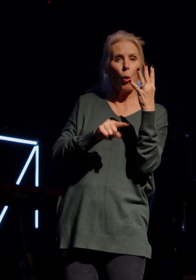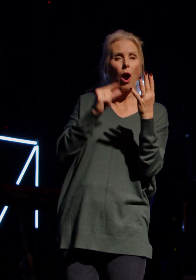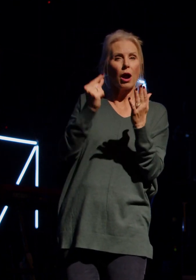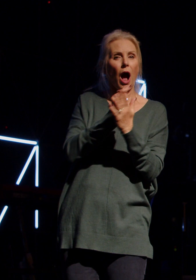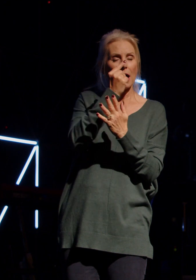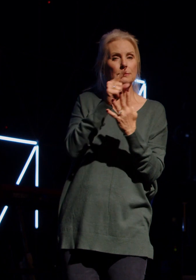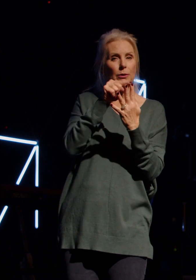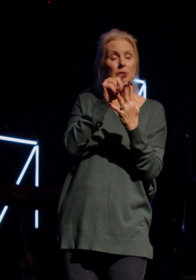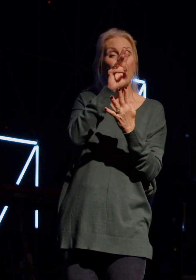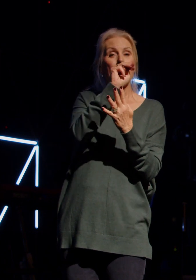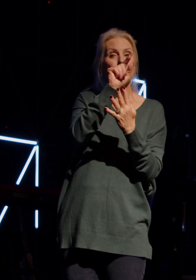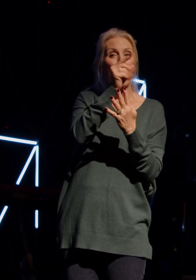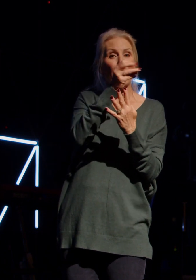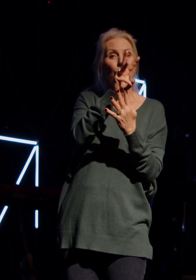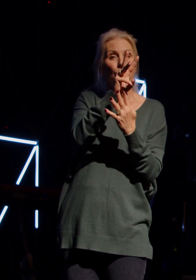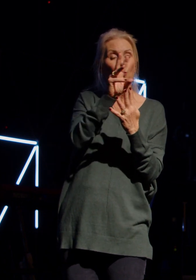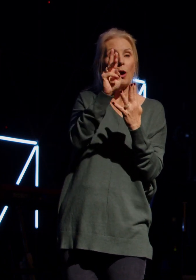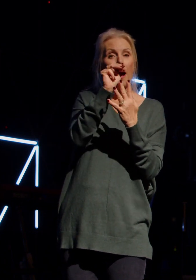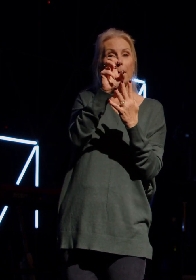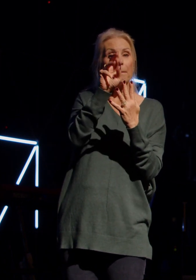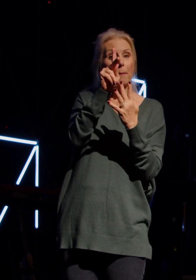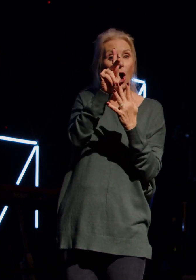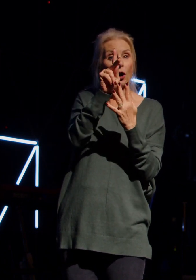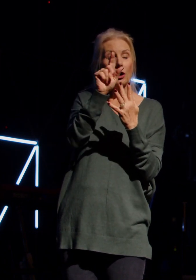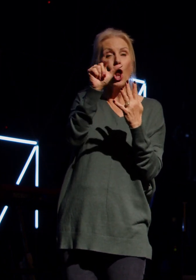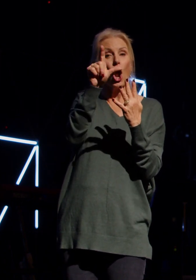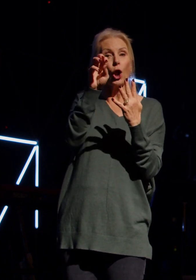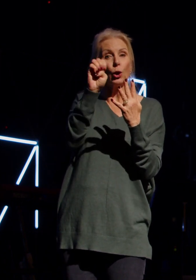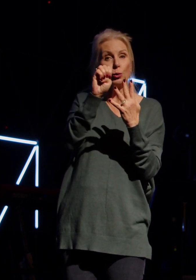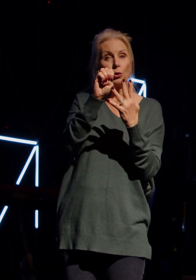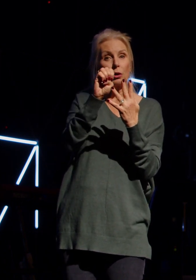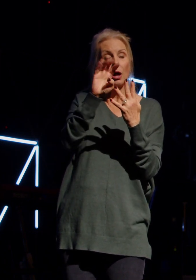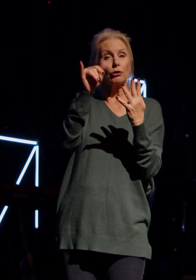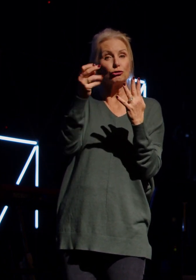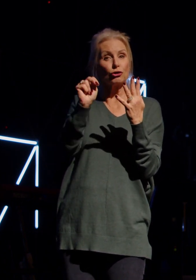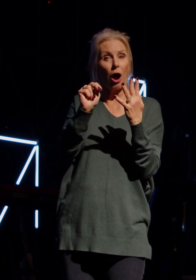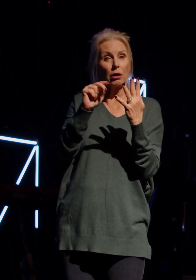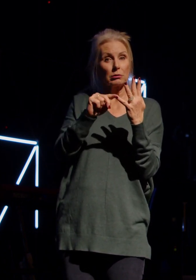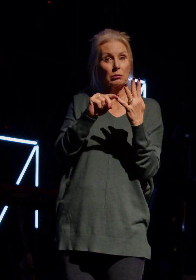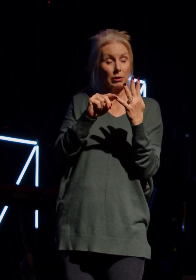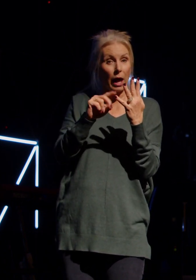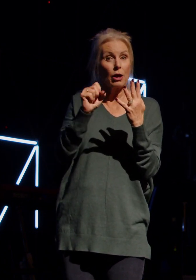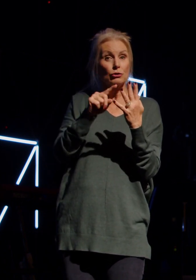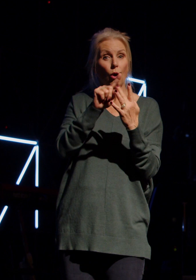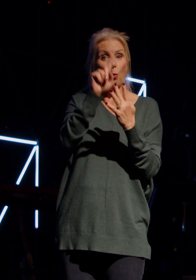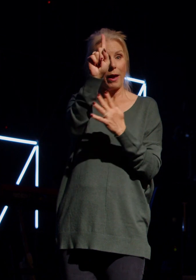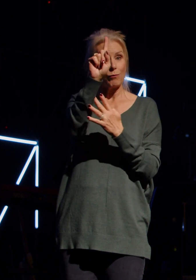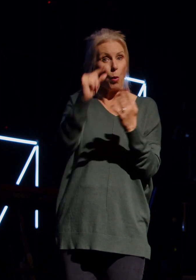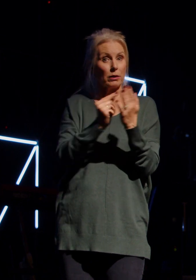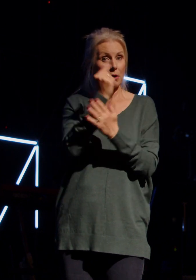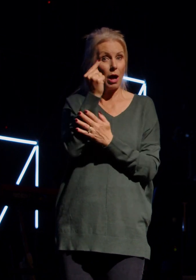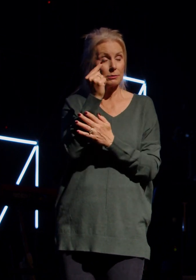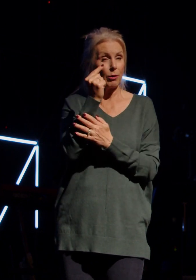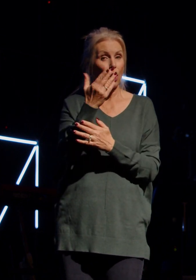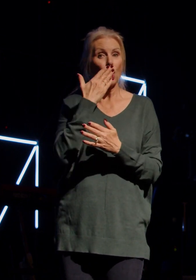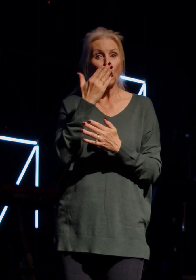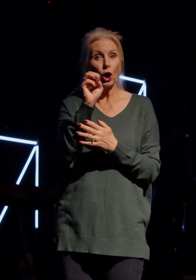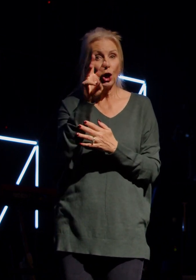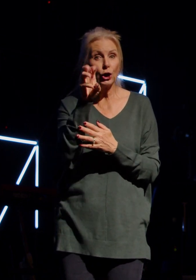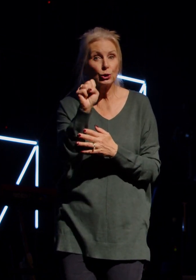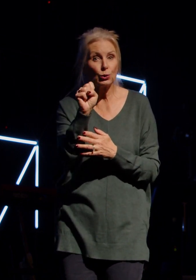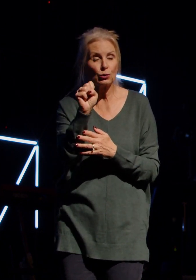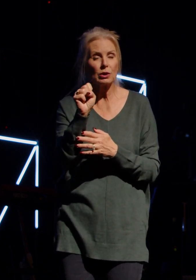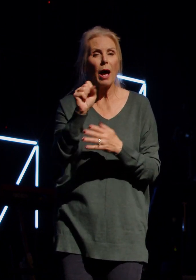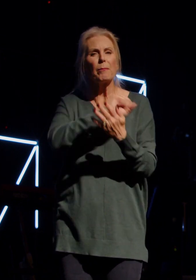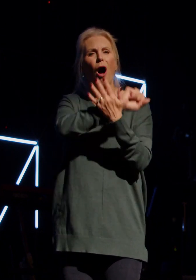Luke, and John. Really, it's just one Gospel. We have one Gospel, the good news of Jesus Christ. But these are